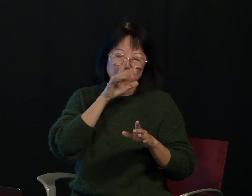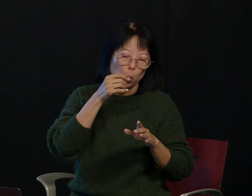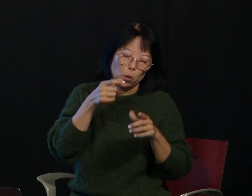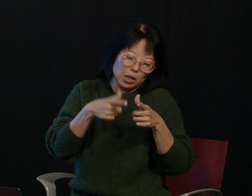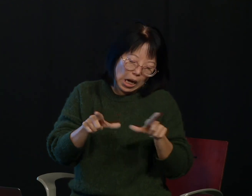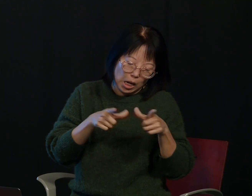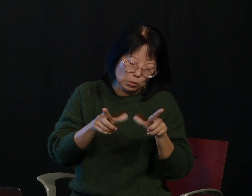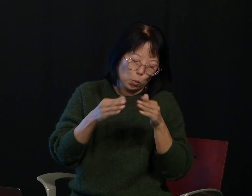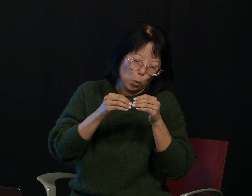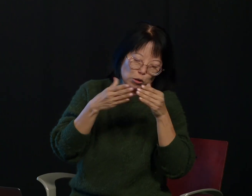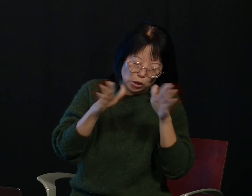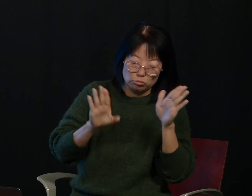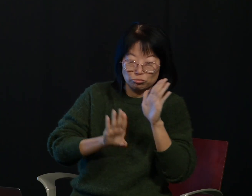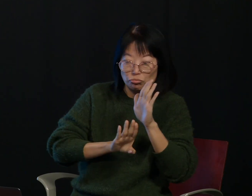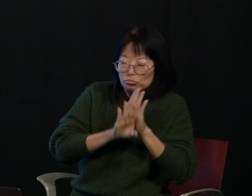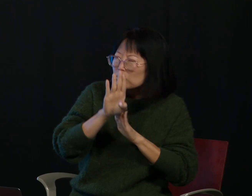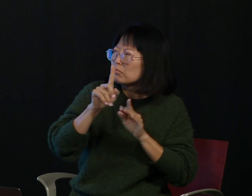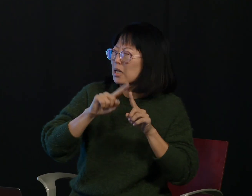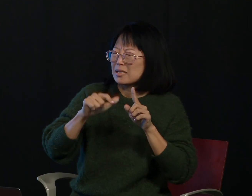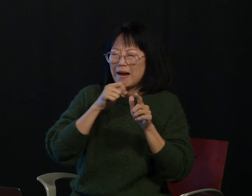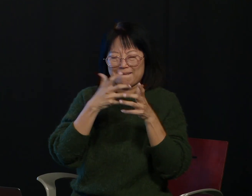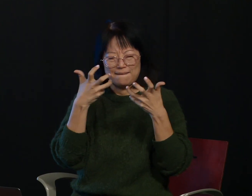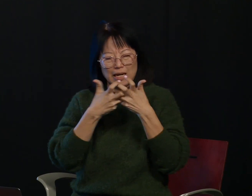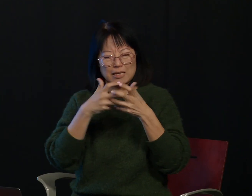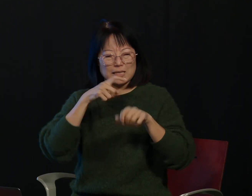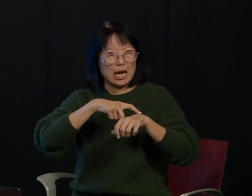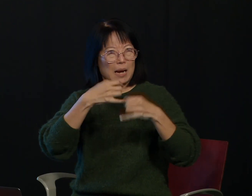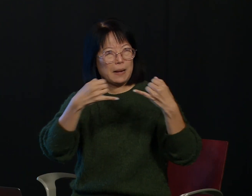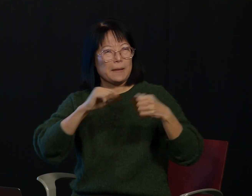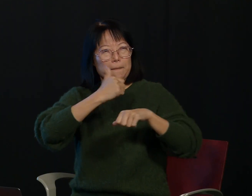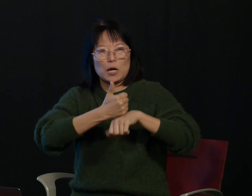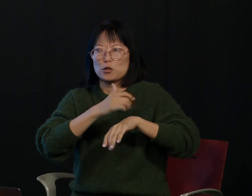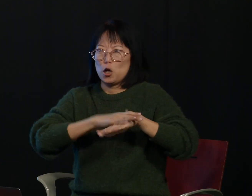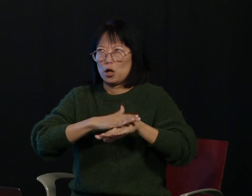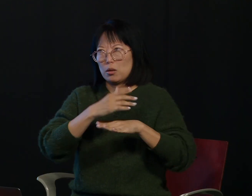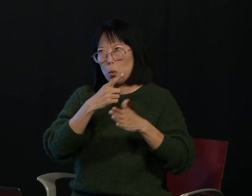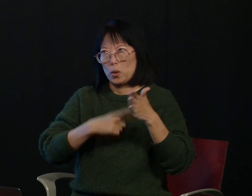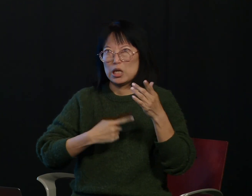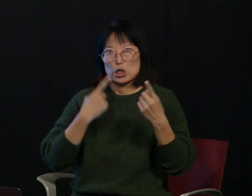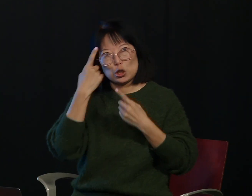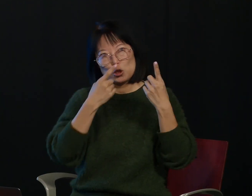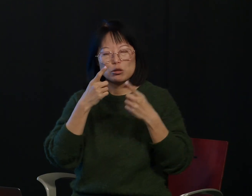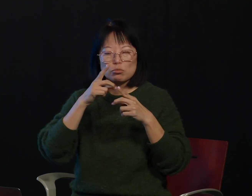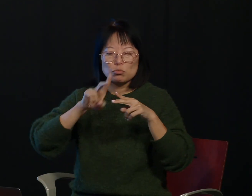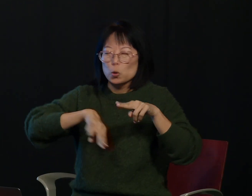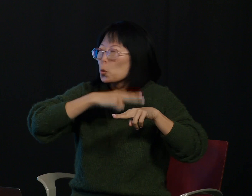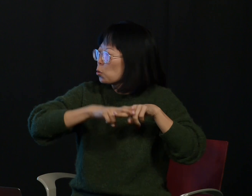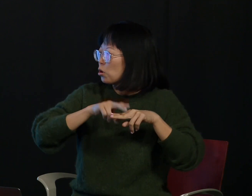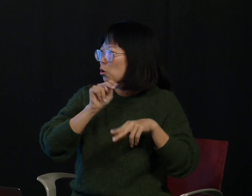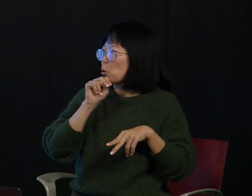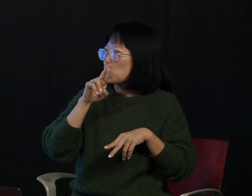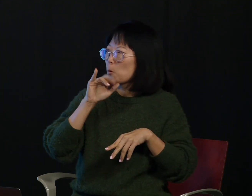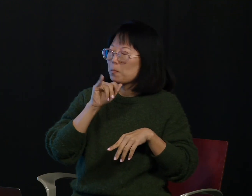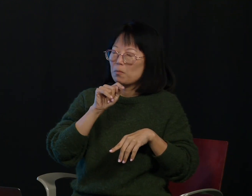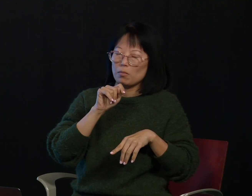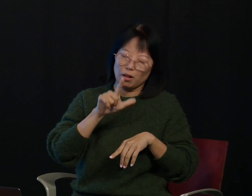or language in general develops, and if it doesn't fit a particular timeline as what is considered normative or